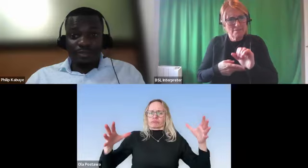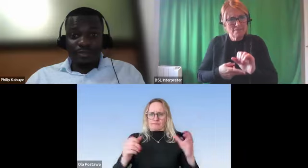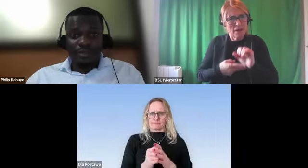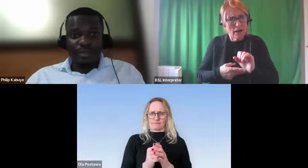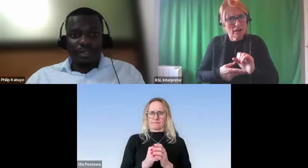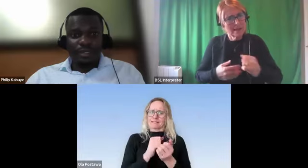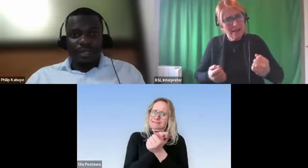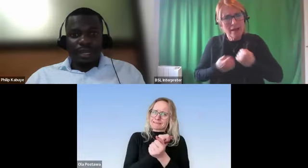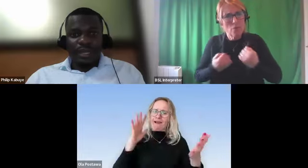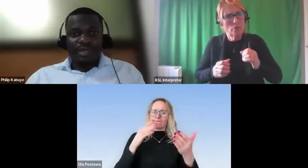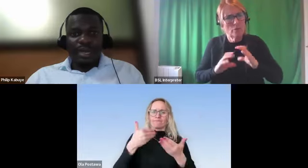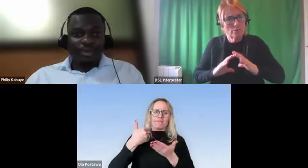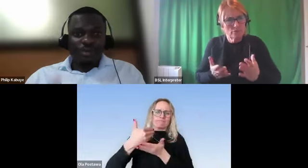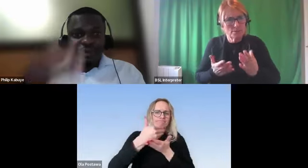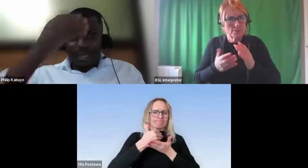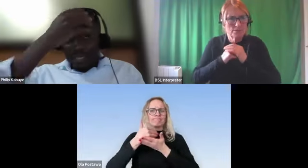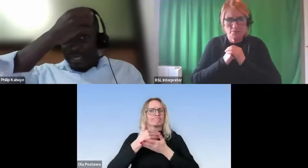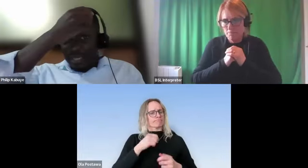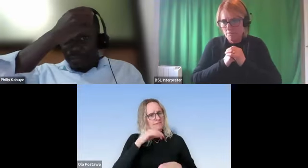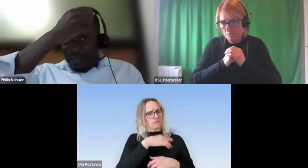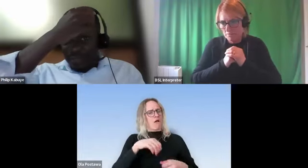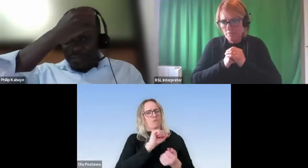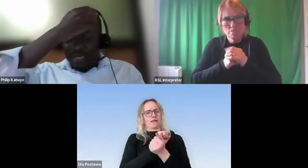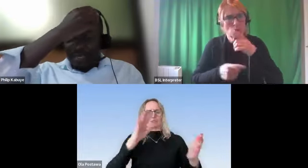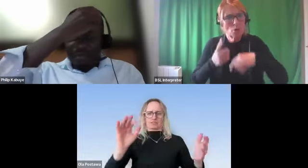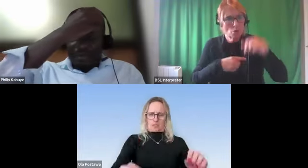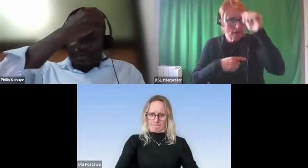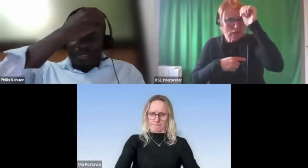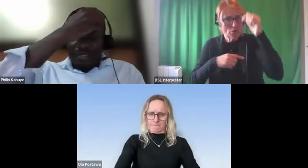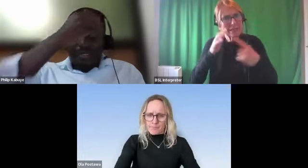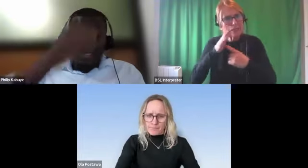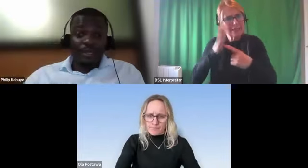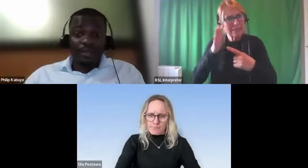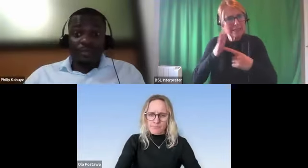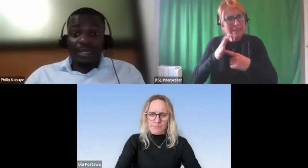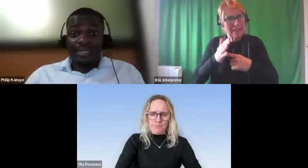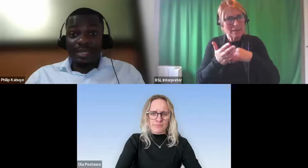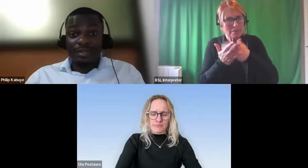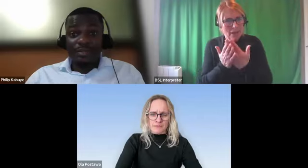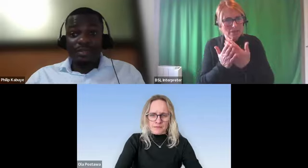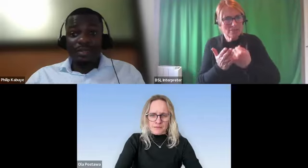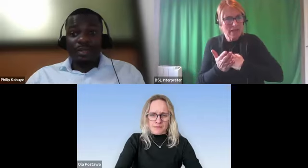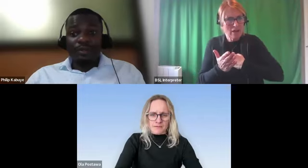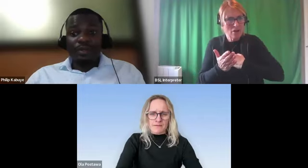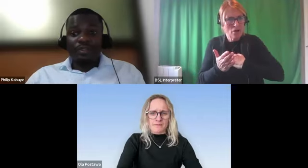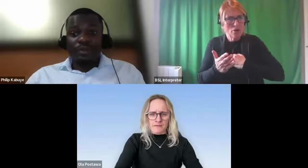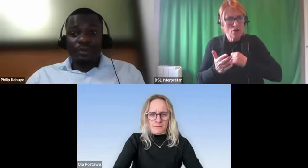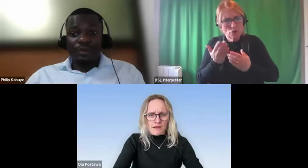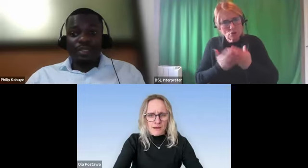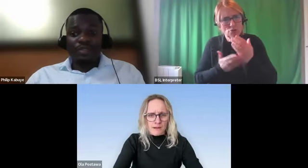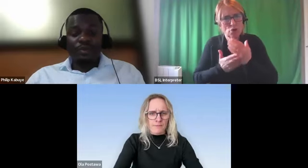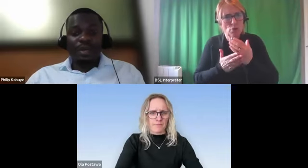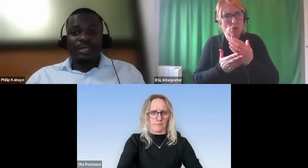our freedoms. And as we know, again, a key aspect of safeguarding our freedoms is through legislations. We